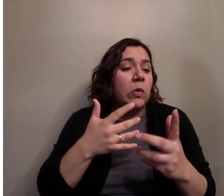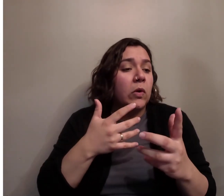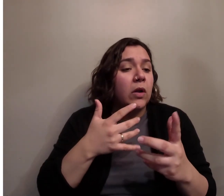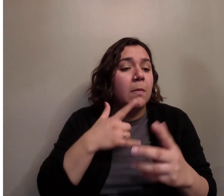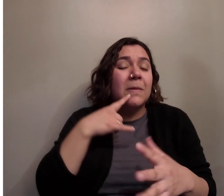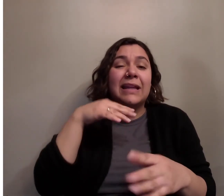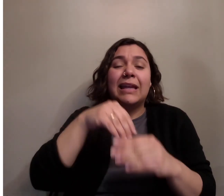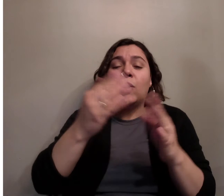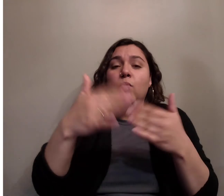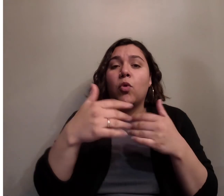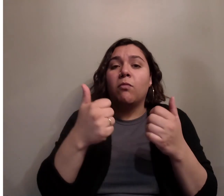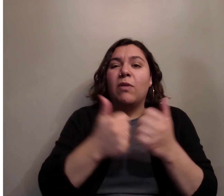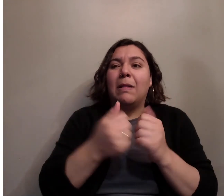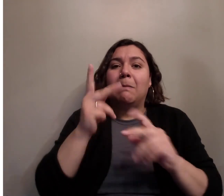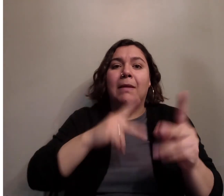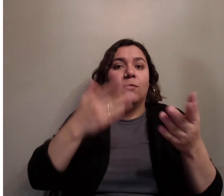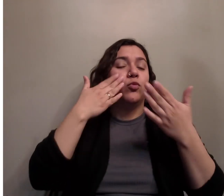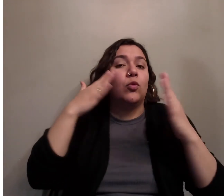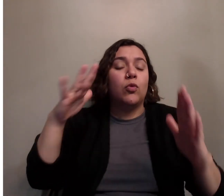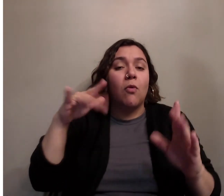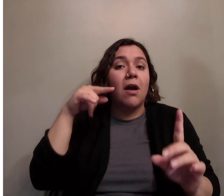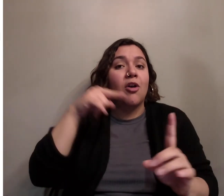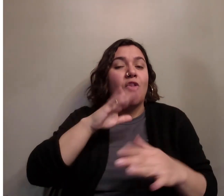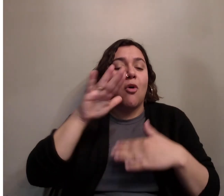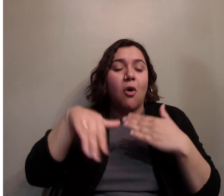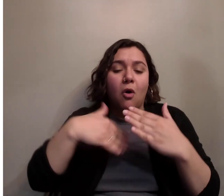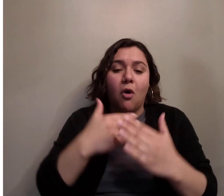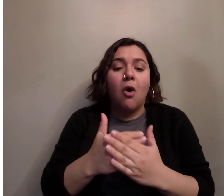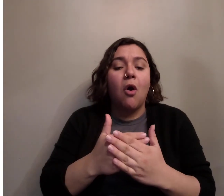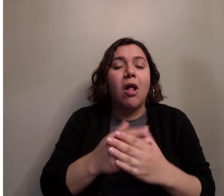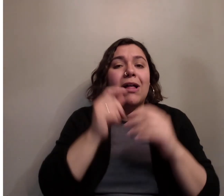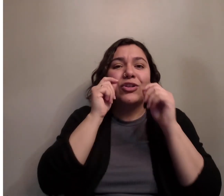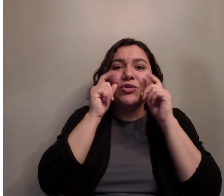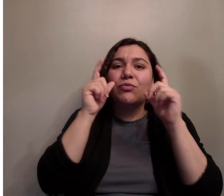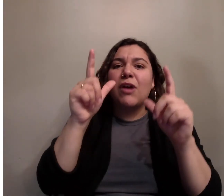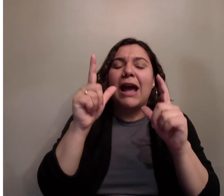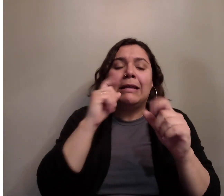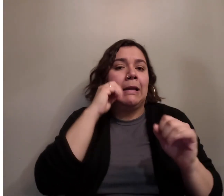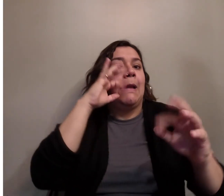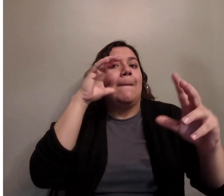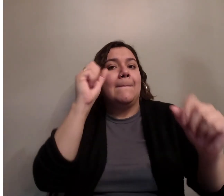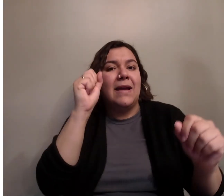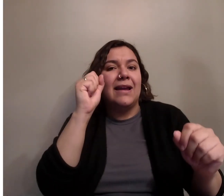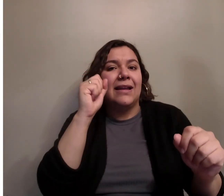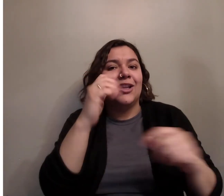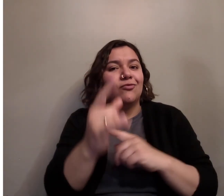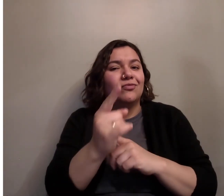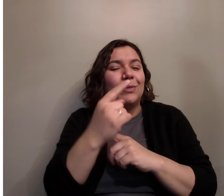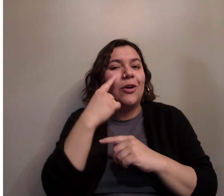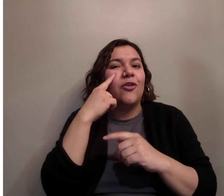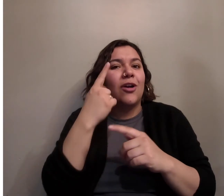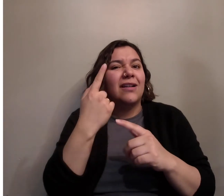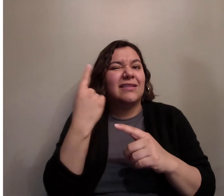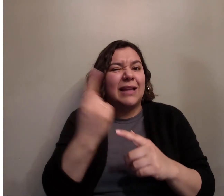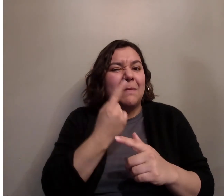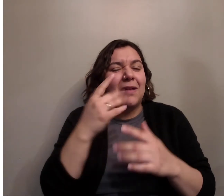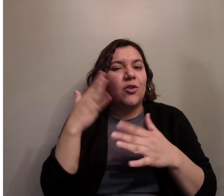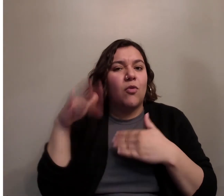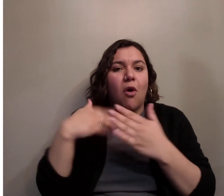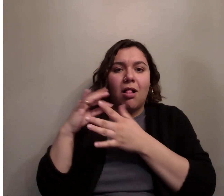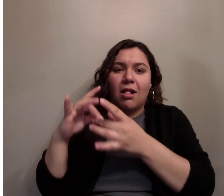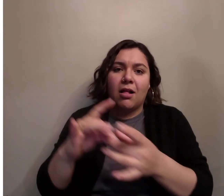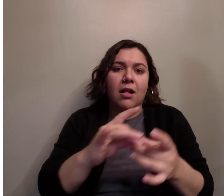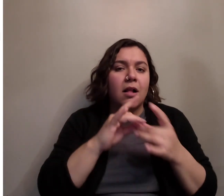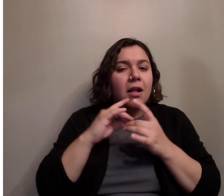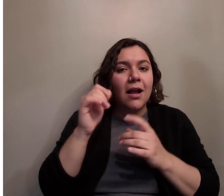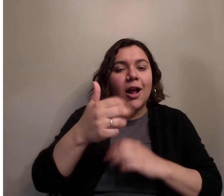of being in a room full of strangers and you are all surprised and amazed momentarily